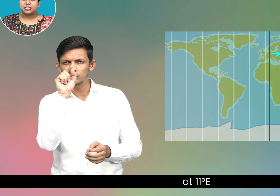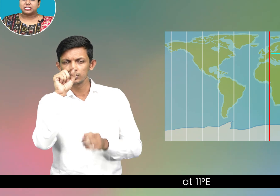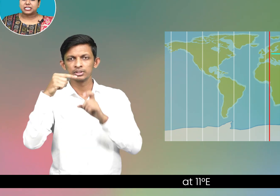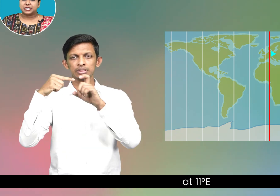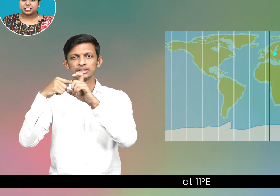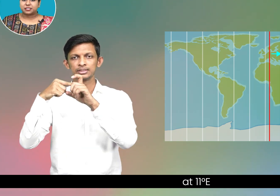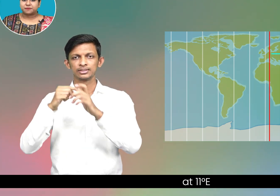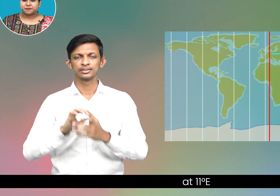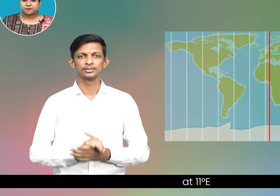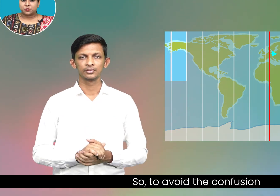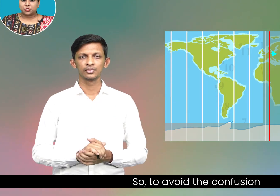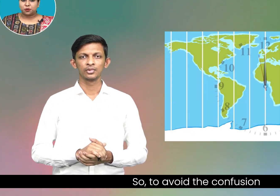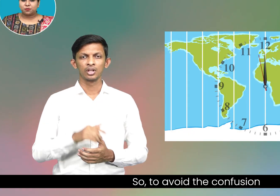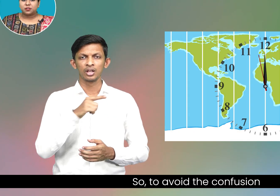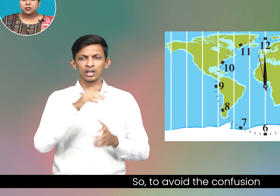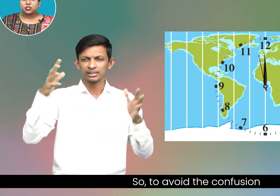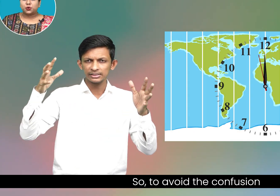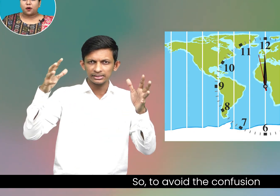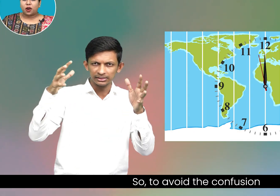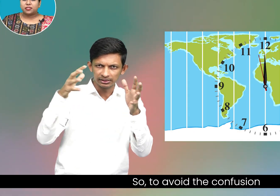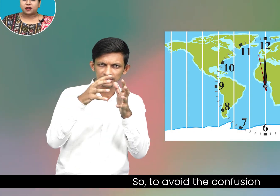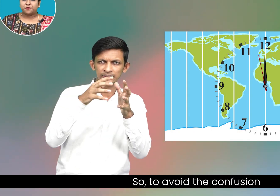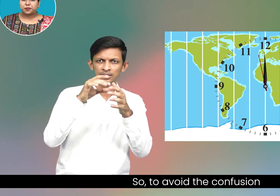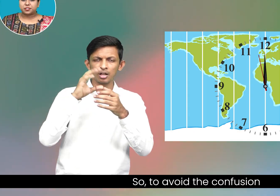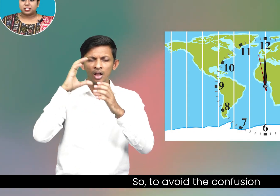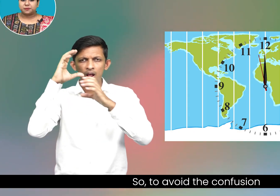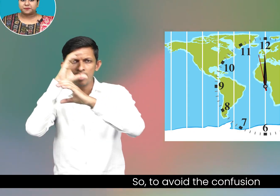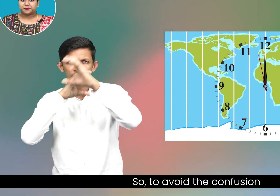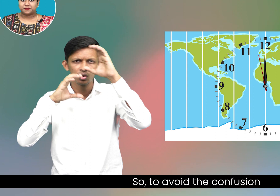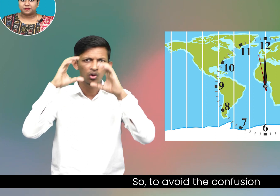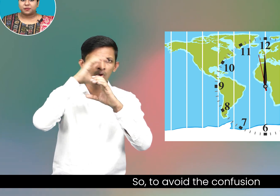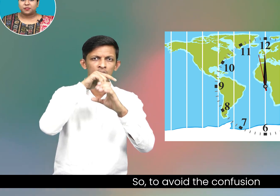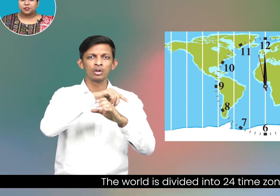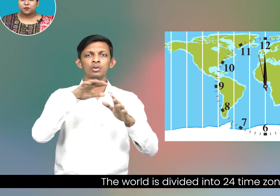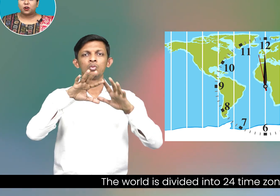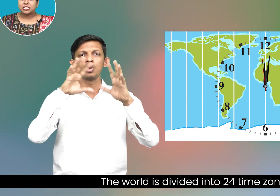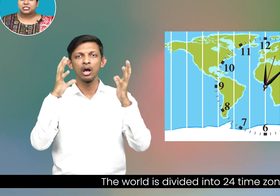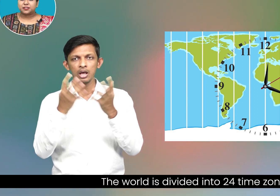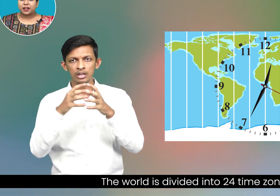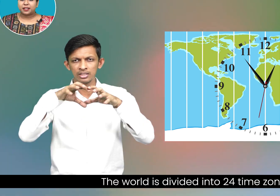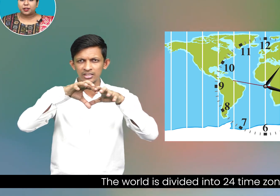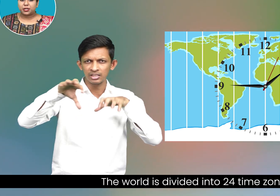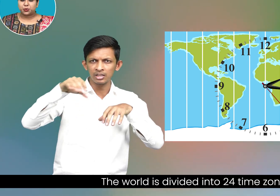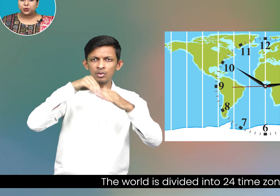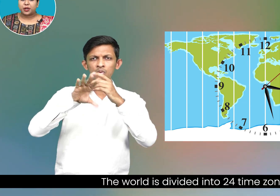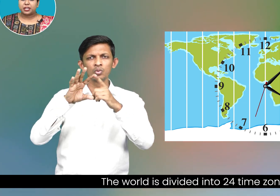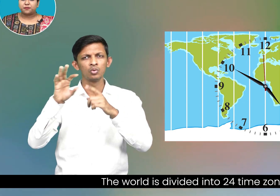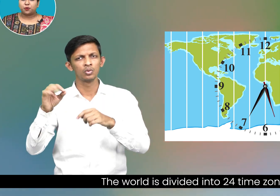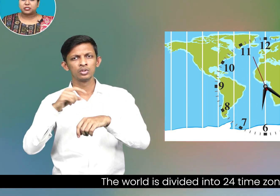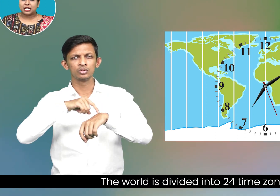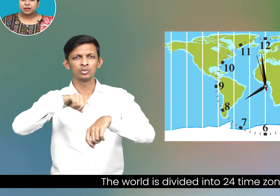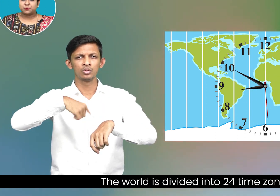11 degrees east. So, to avoid the confusion, the world is divided into